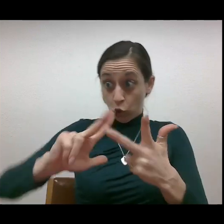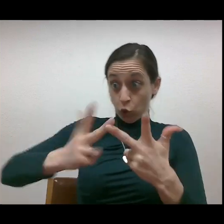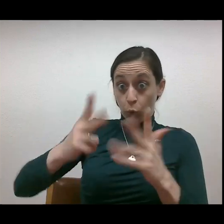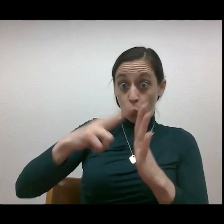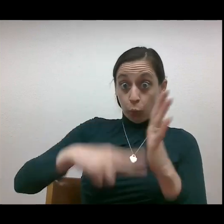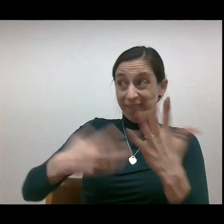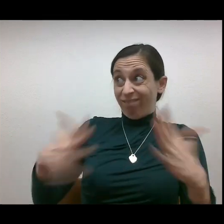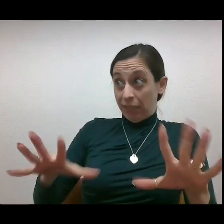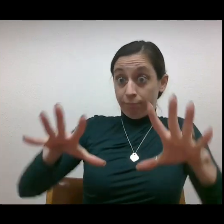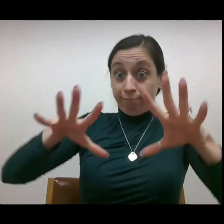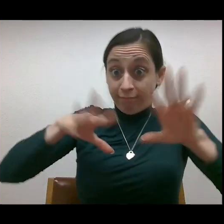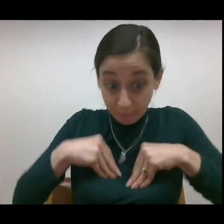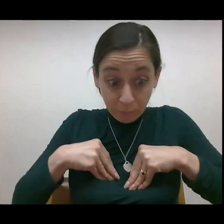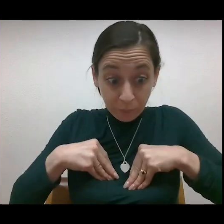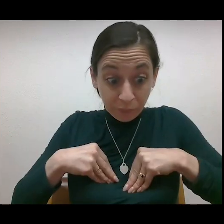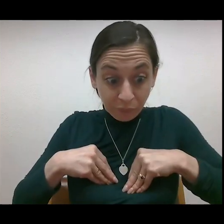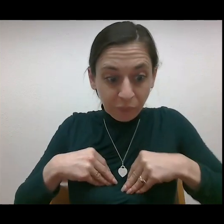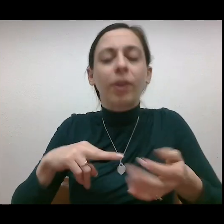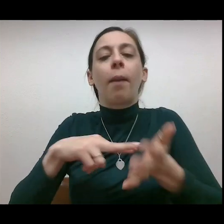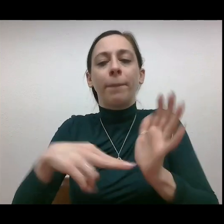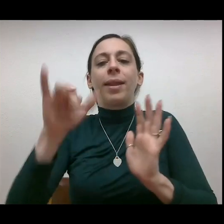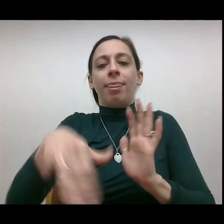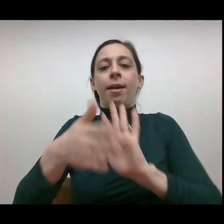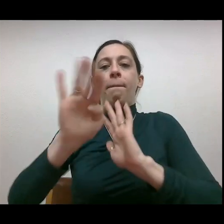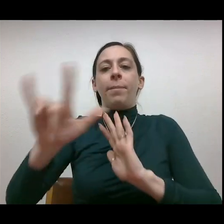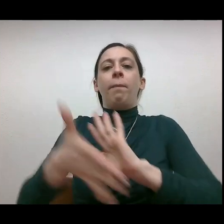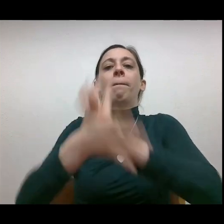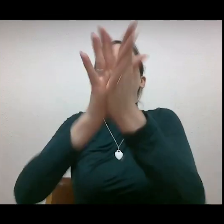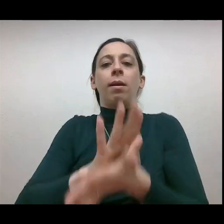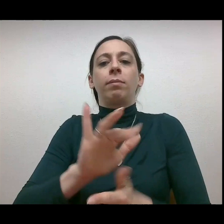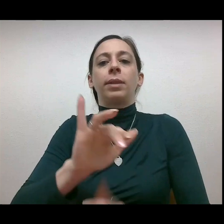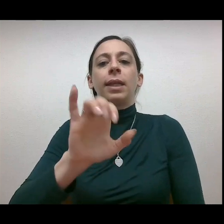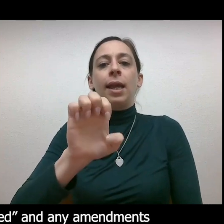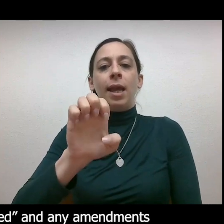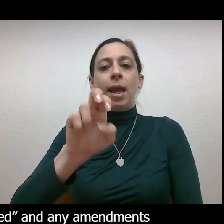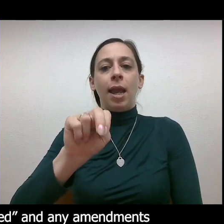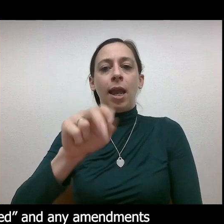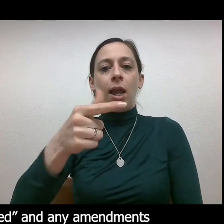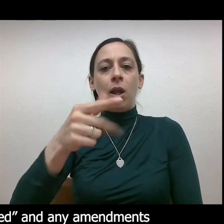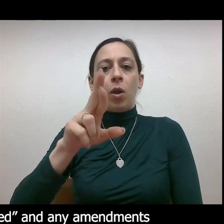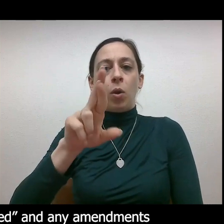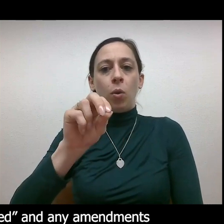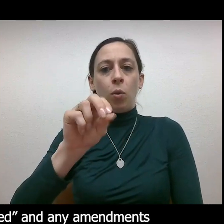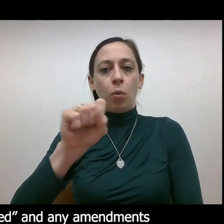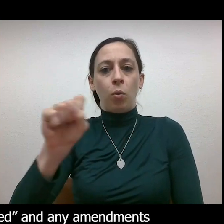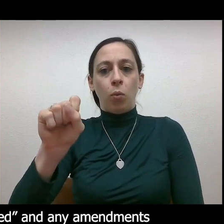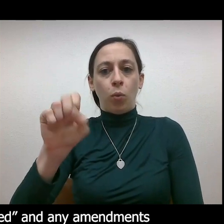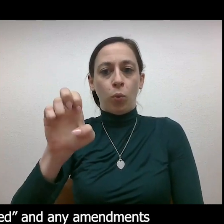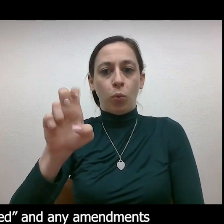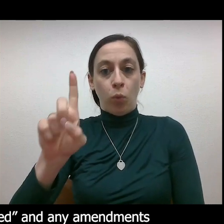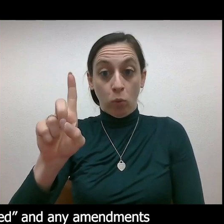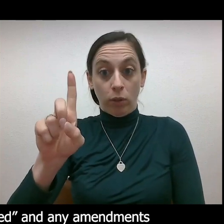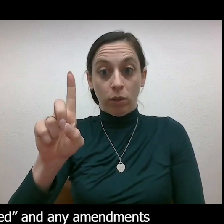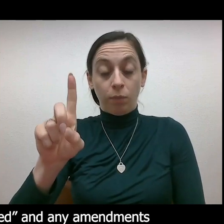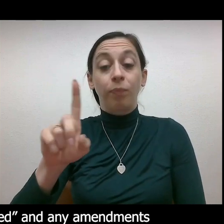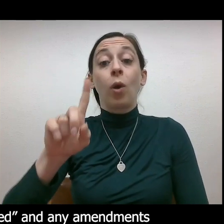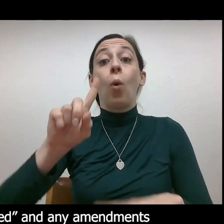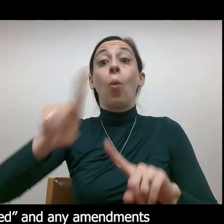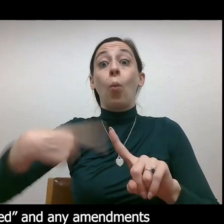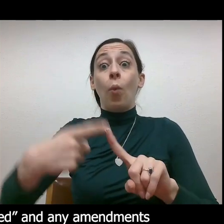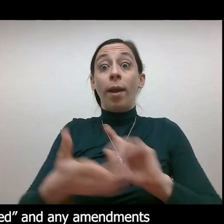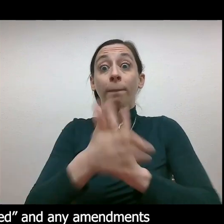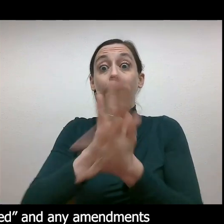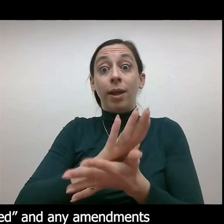bill. At that time, there will be a final passage by the Senate. If it does pass, it is considered